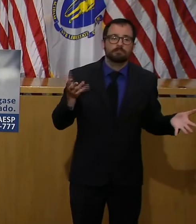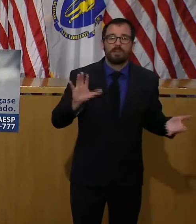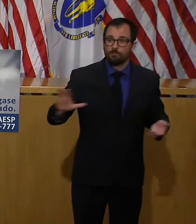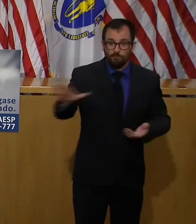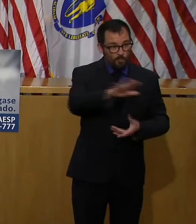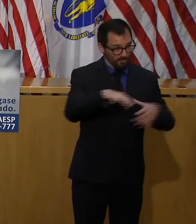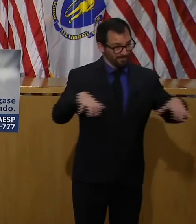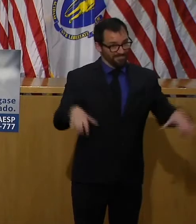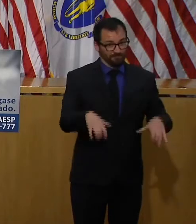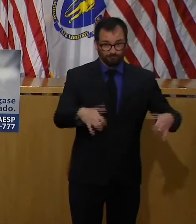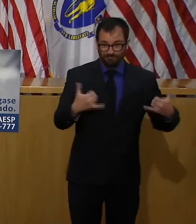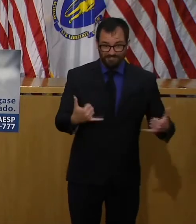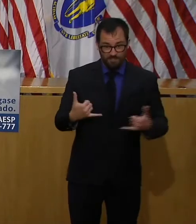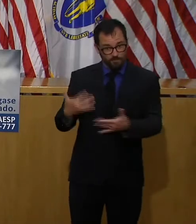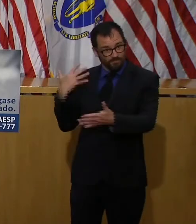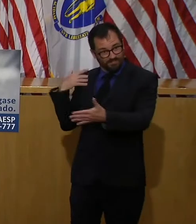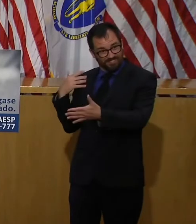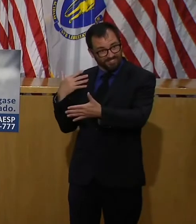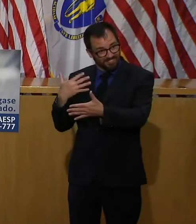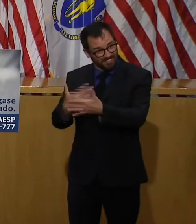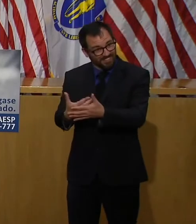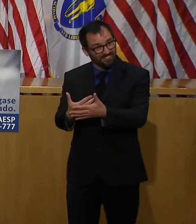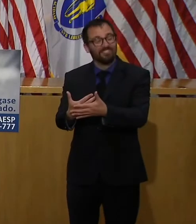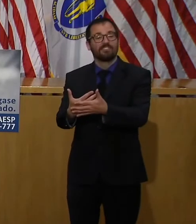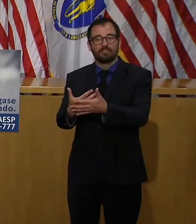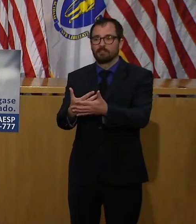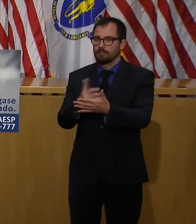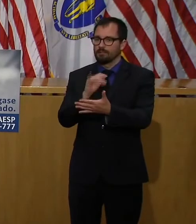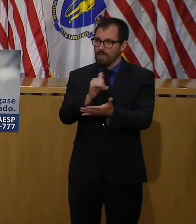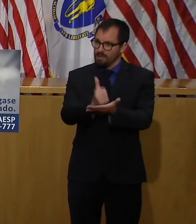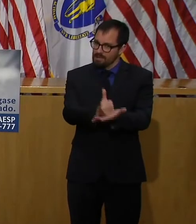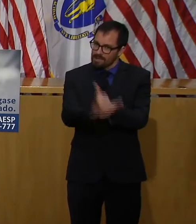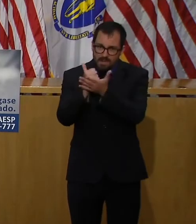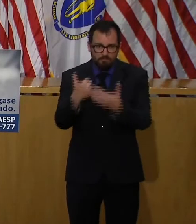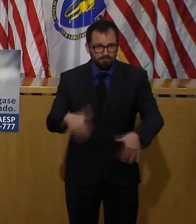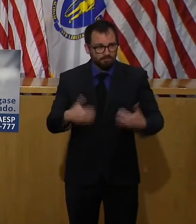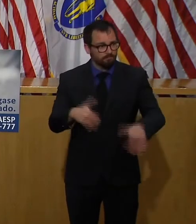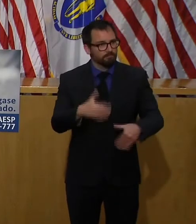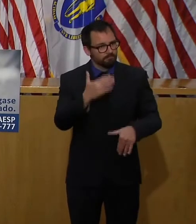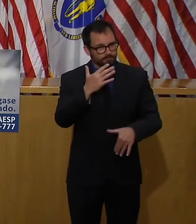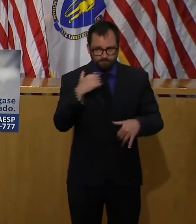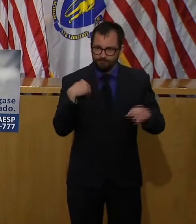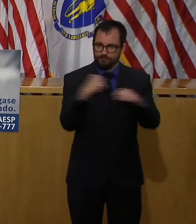And we know this because of the reduction in the number of contacts that we are now having to trace.